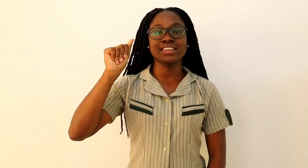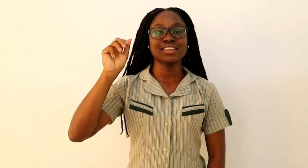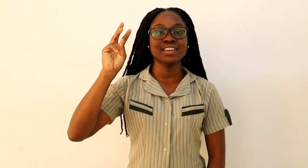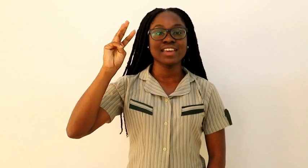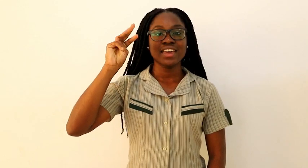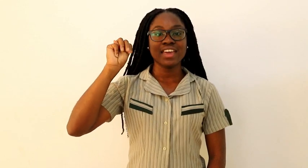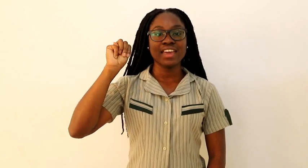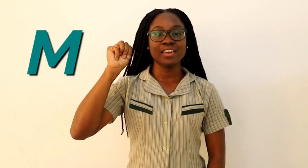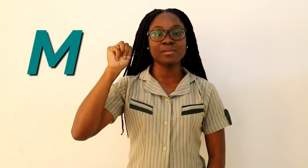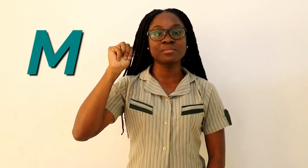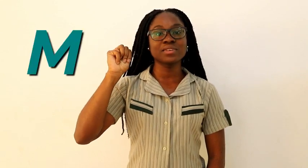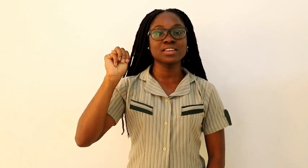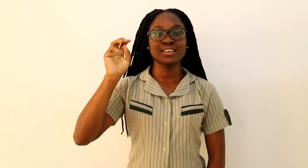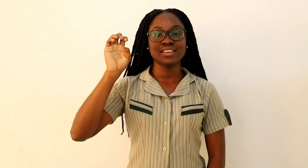N-A-M-E,